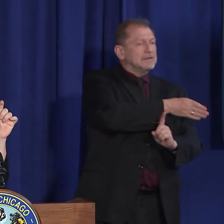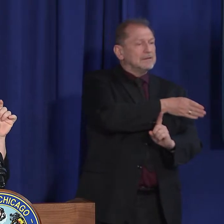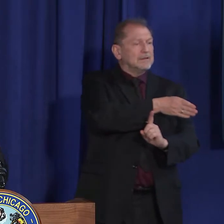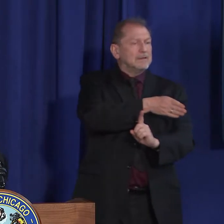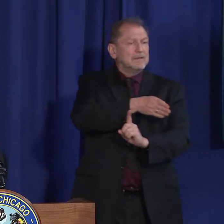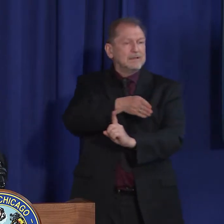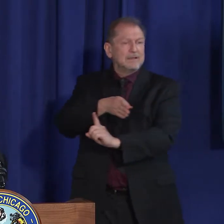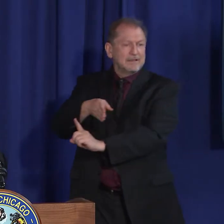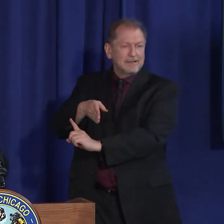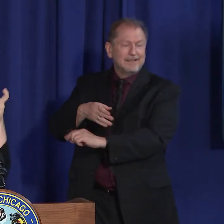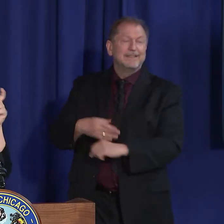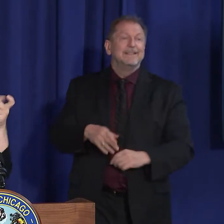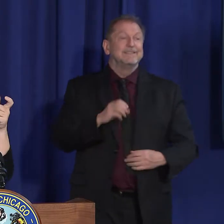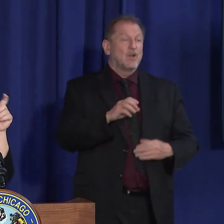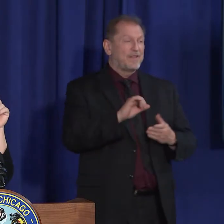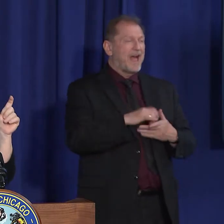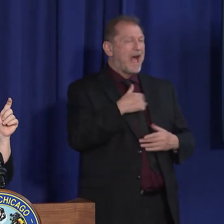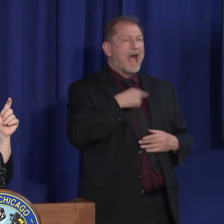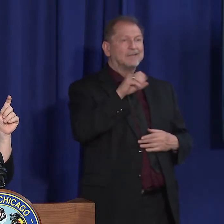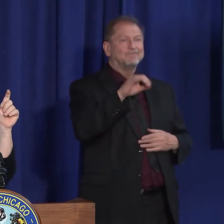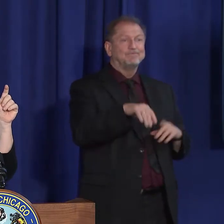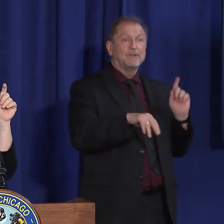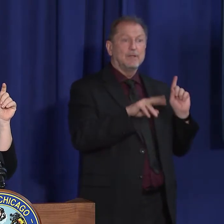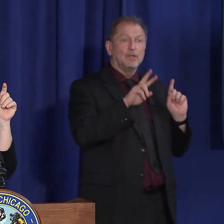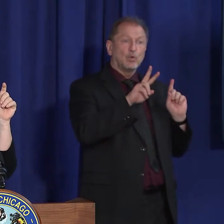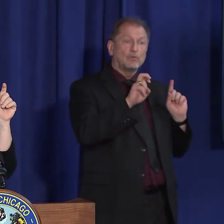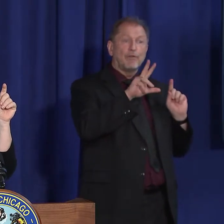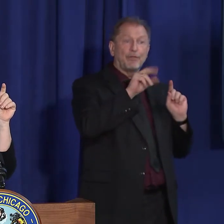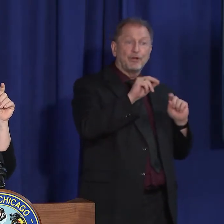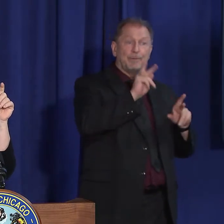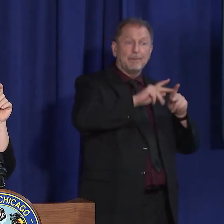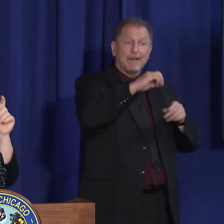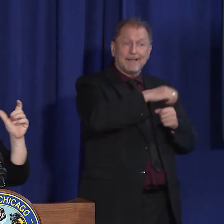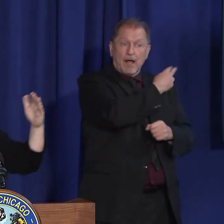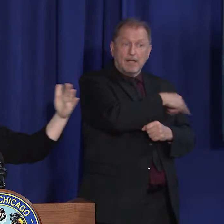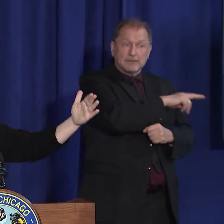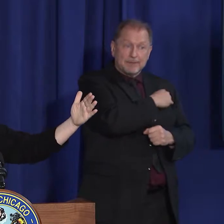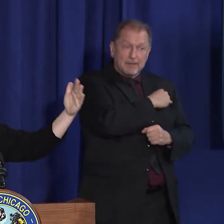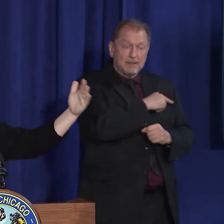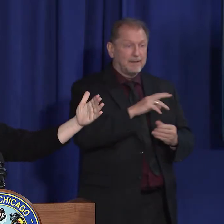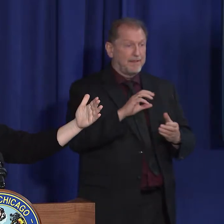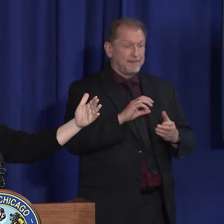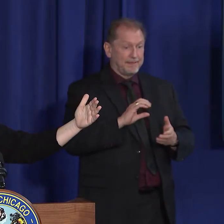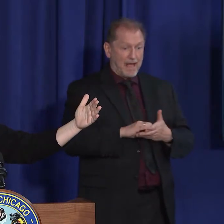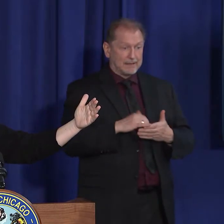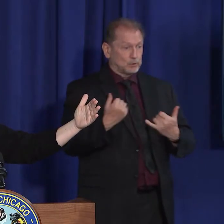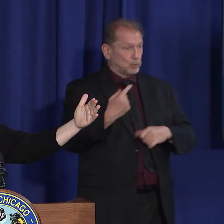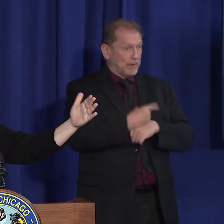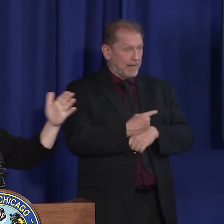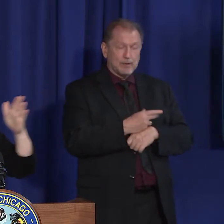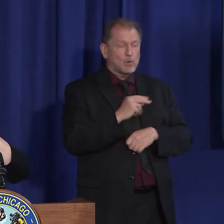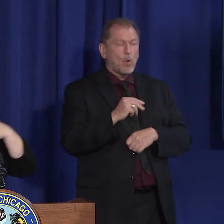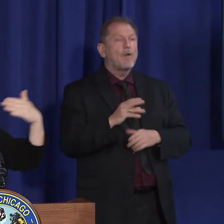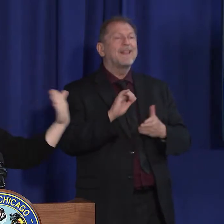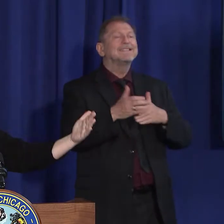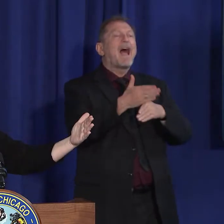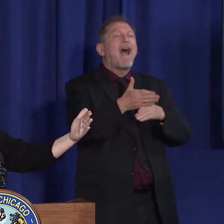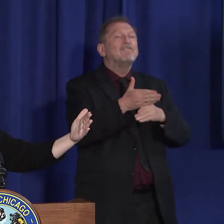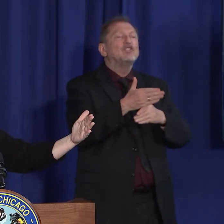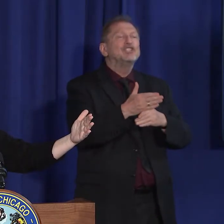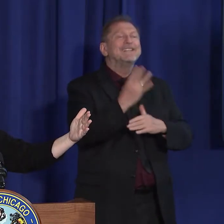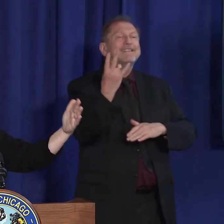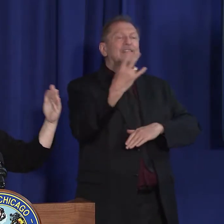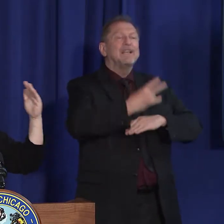for or 230 something for hospitalizations, that is the average over the prior 7 days. And so for